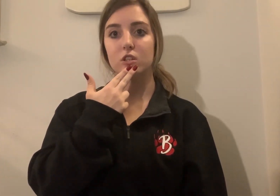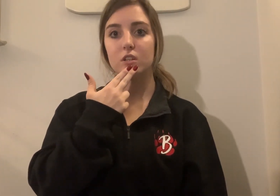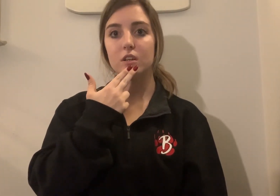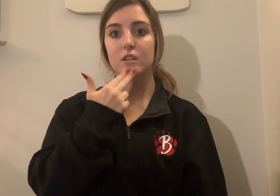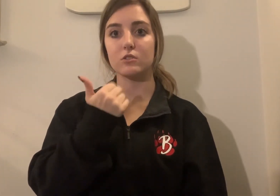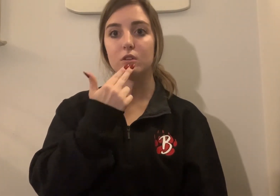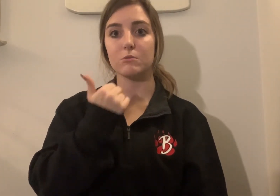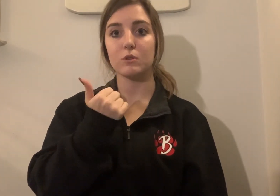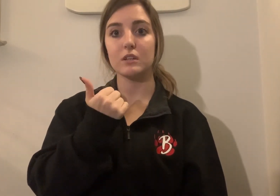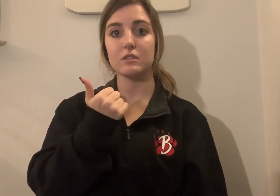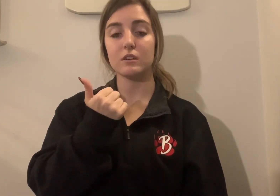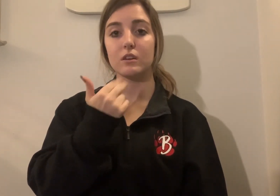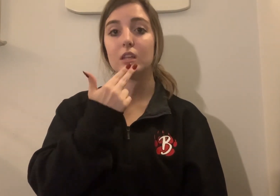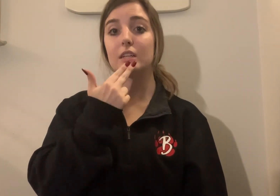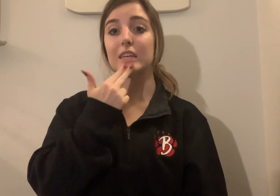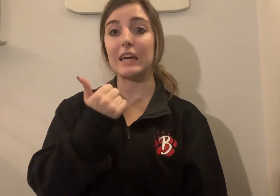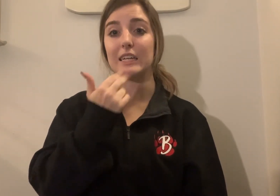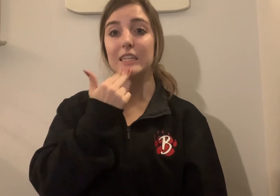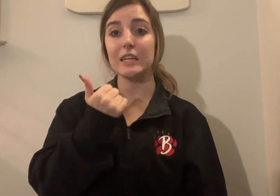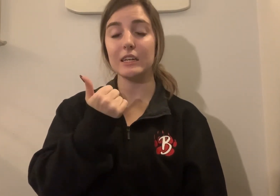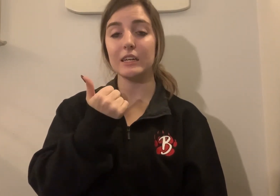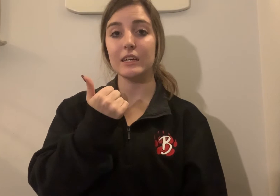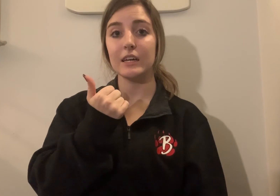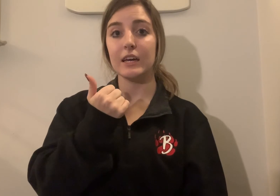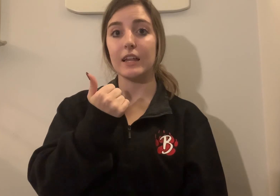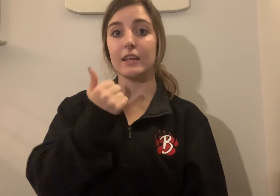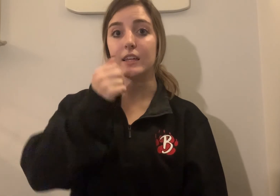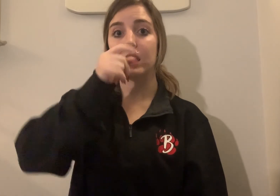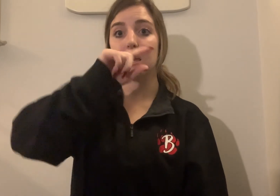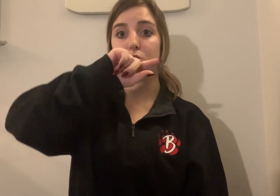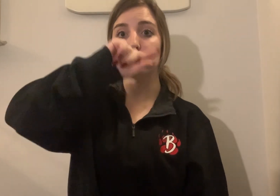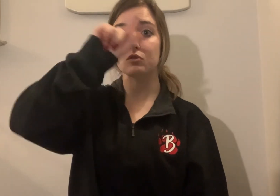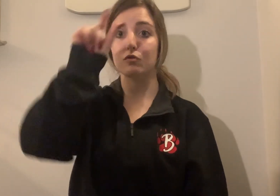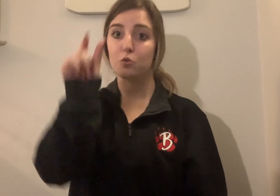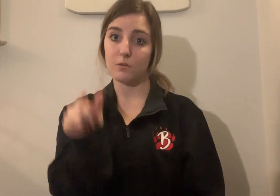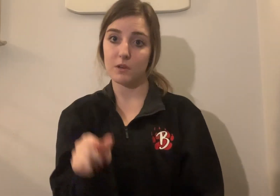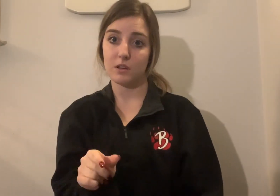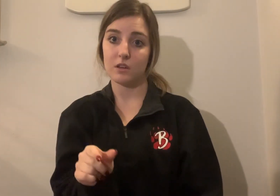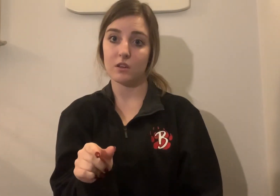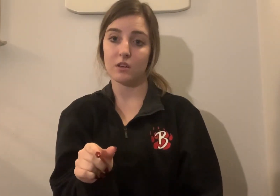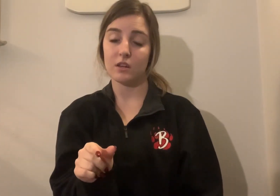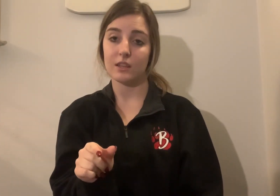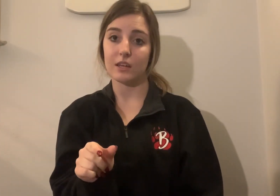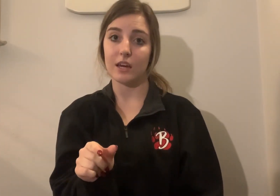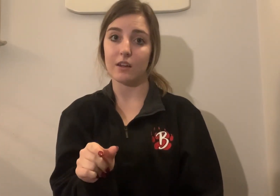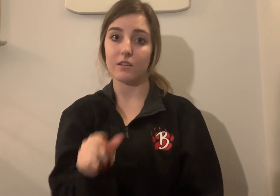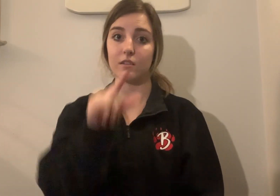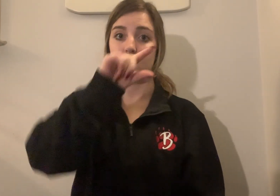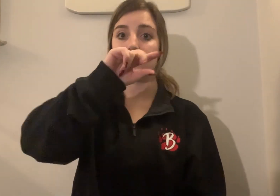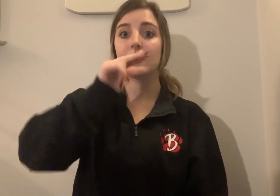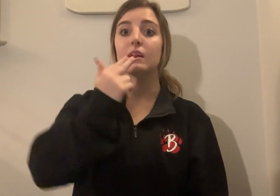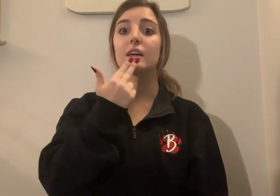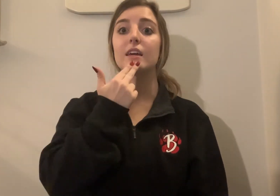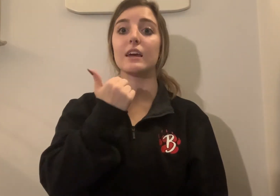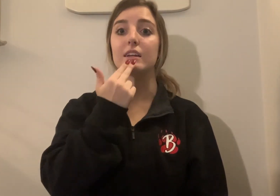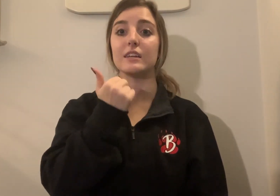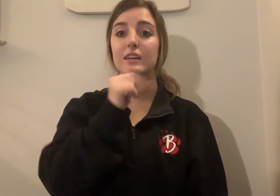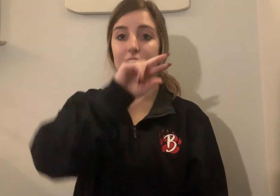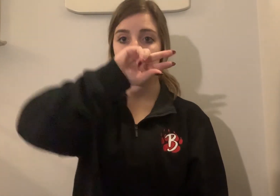and scrape twice. That's candy. And then cane, you just form the cane. Candy